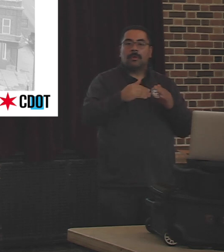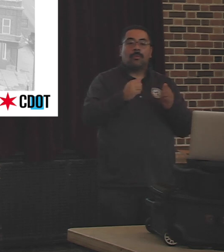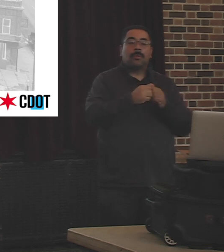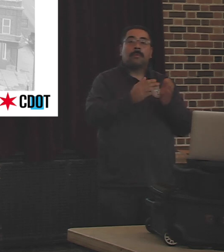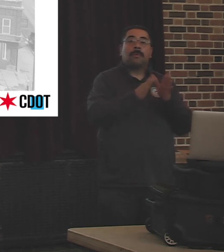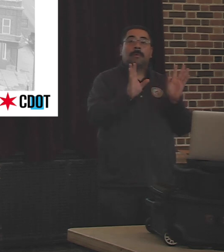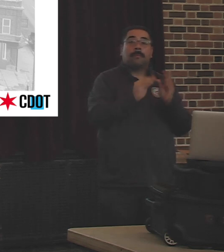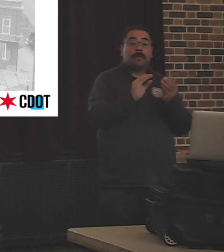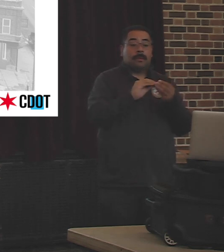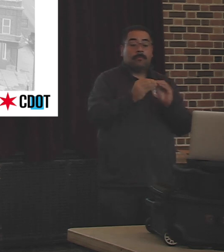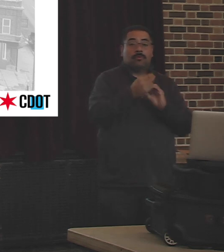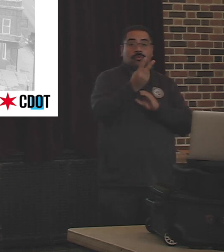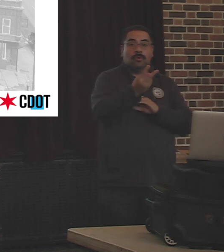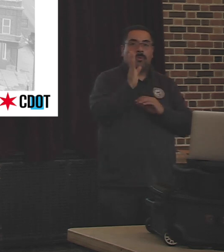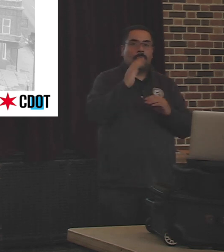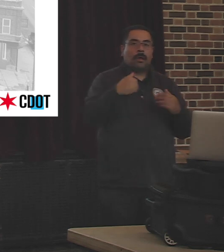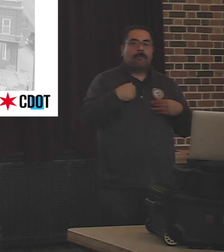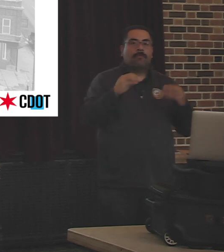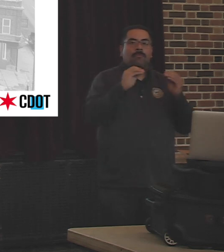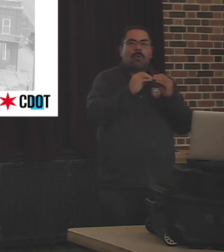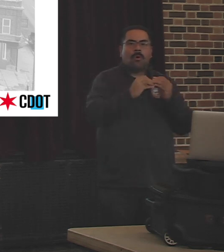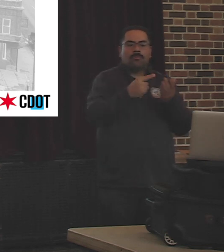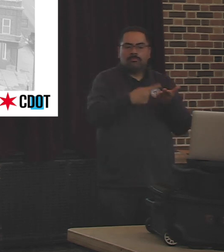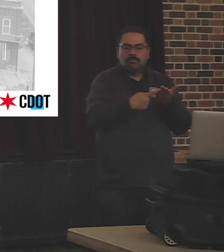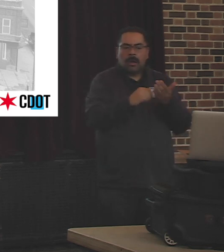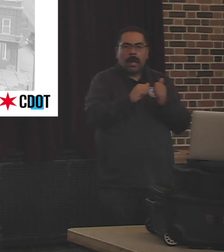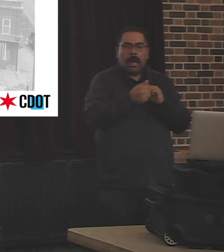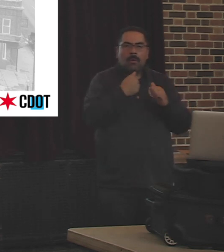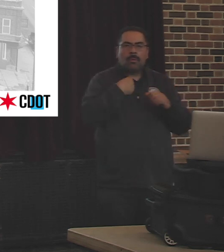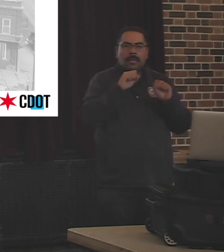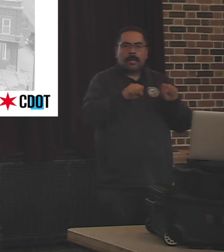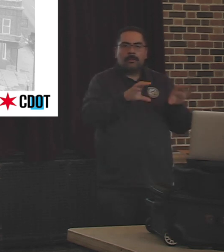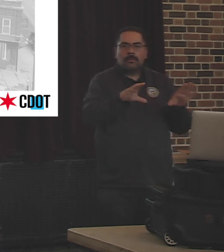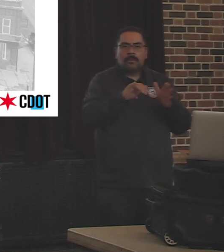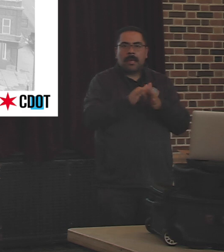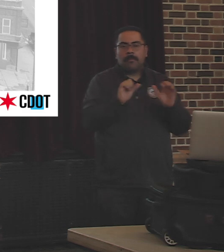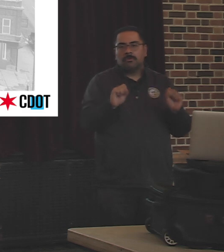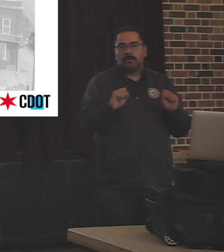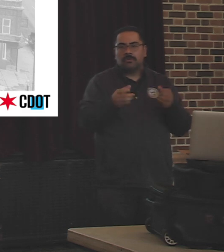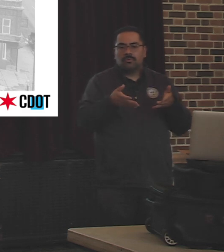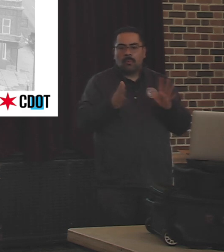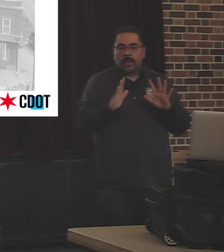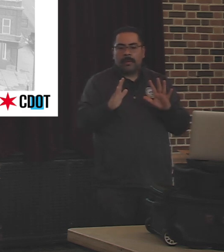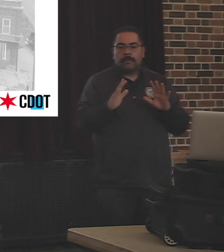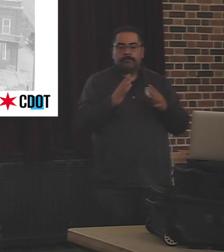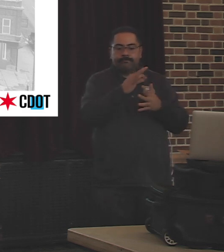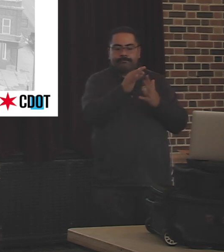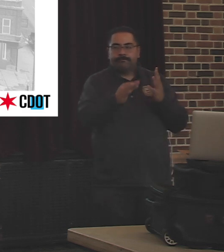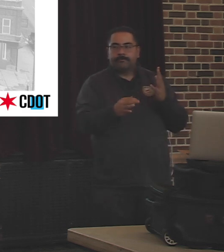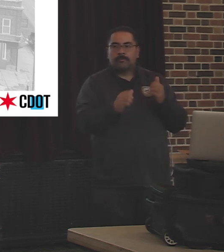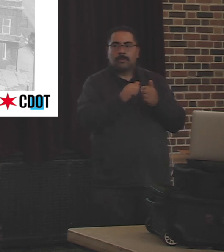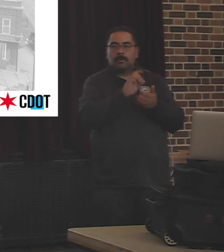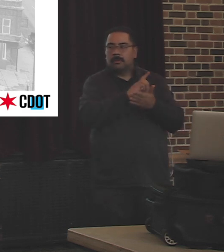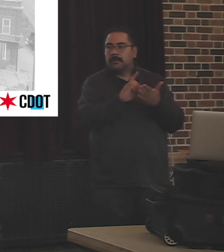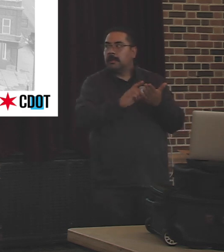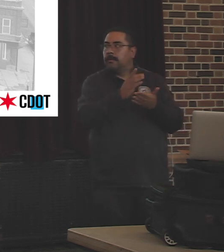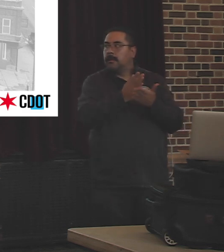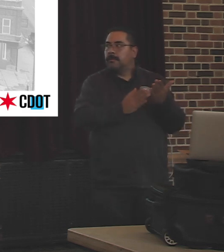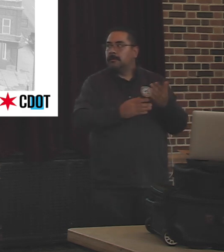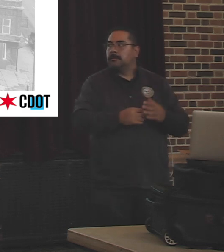2, we'll start getting a little bit into sort of how we can do that, potential ways of doing that, and design elements that can help